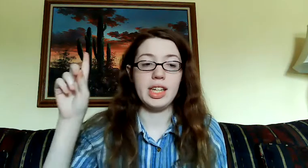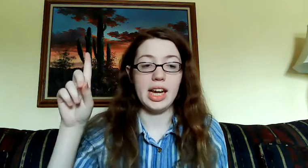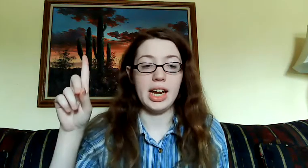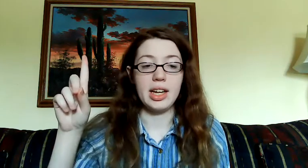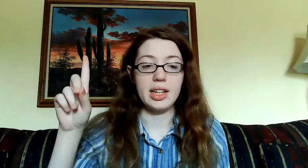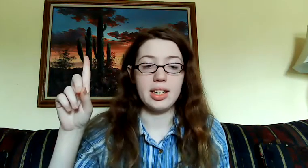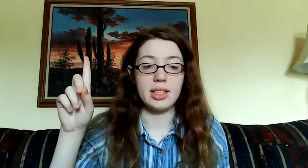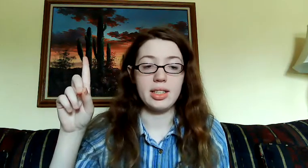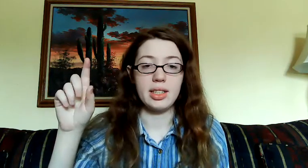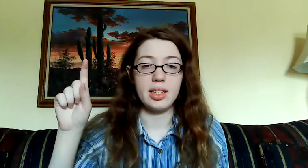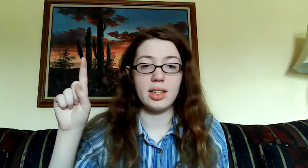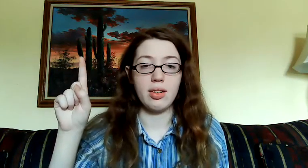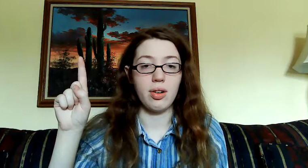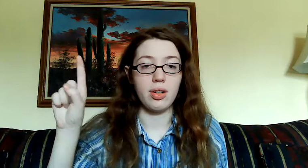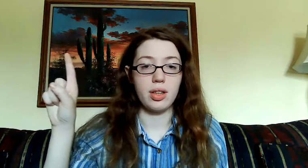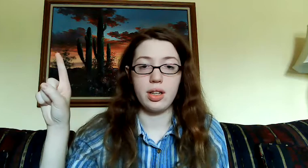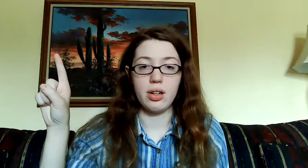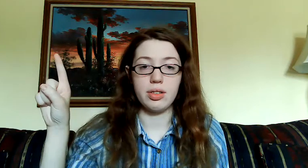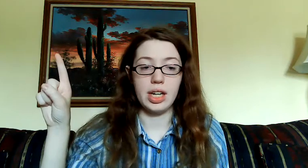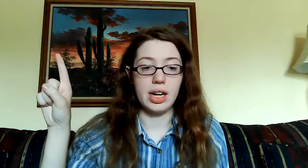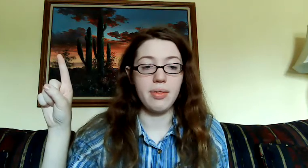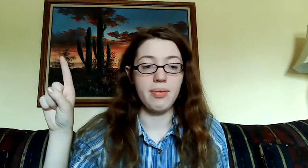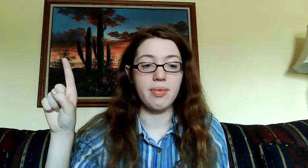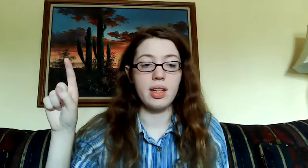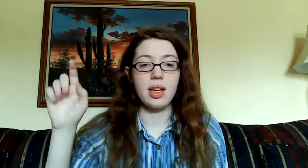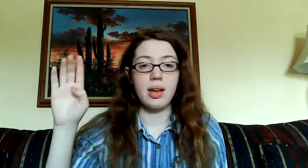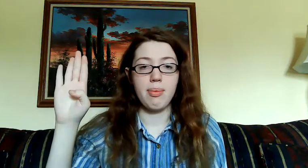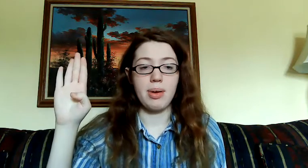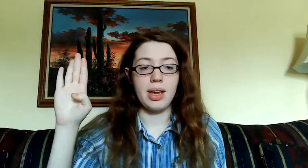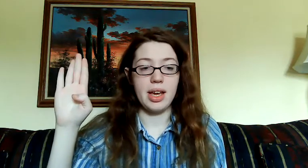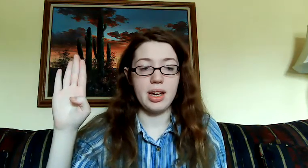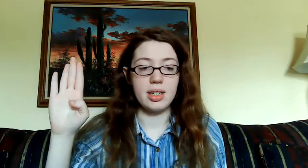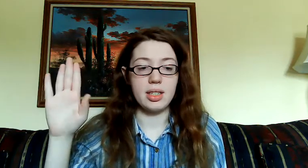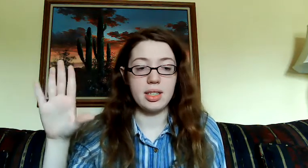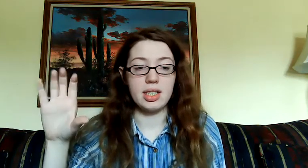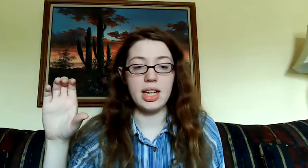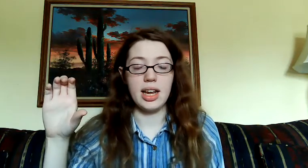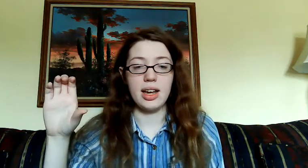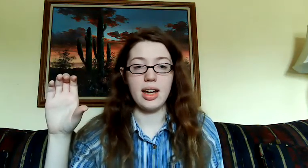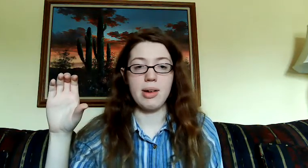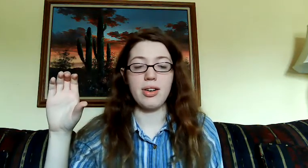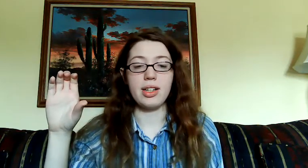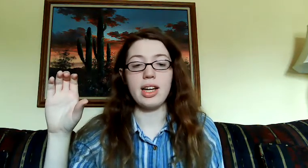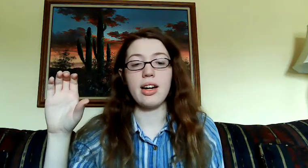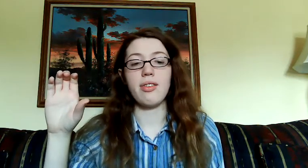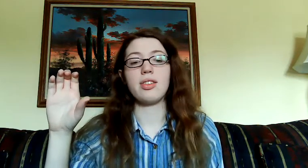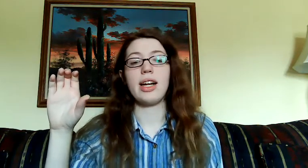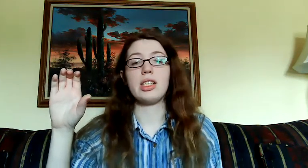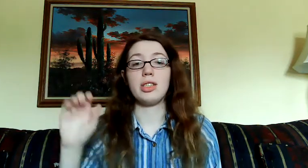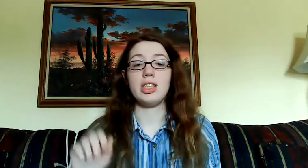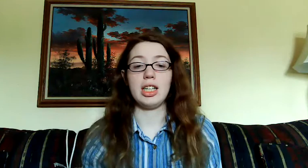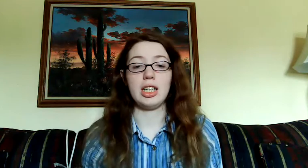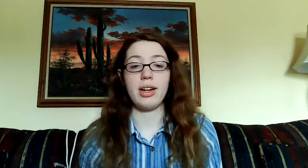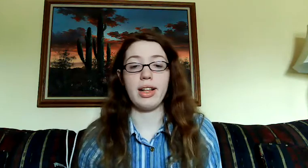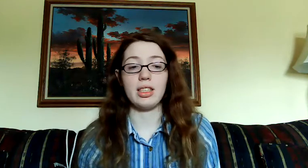D, or the closed D, B, and C. I'm now going to sign a full sentence with just these three classifiers